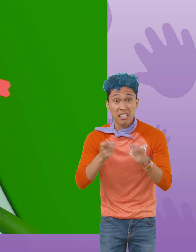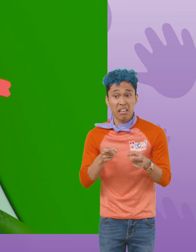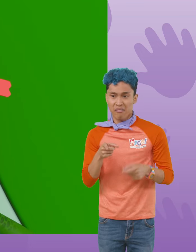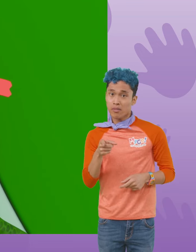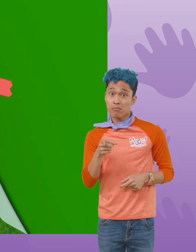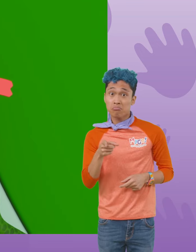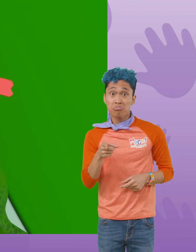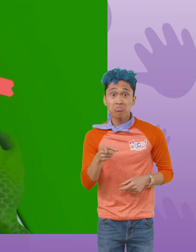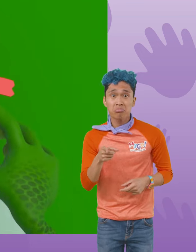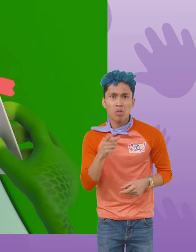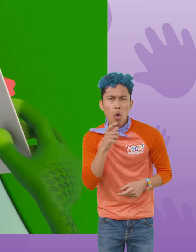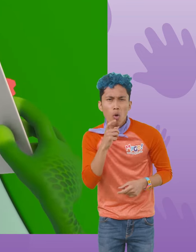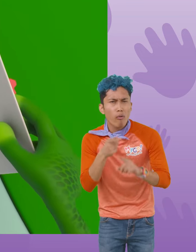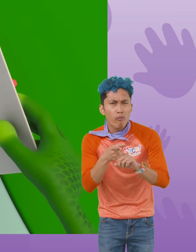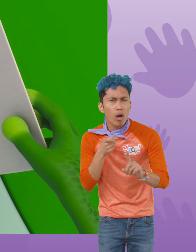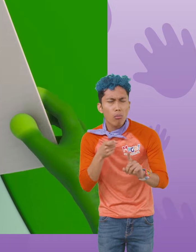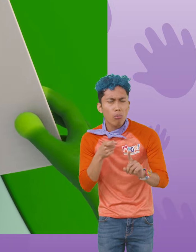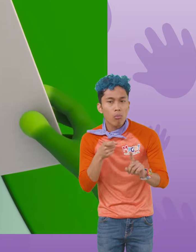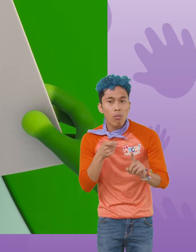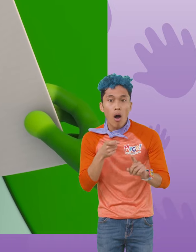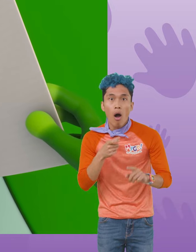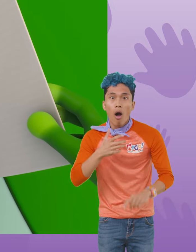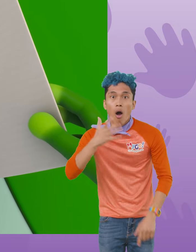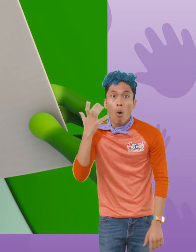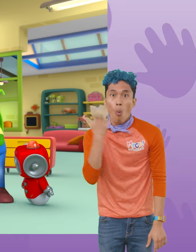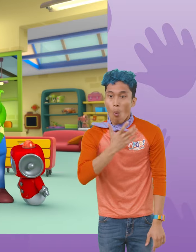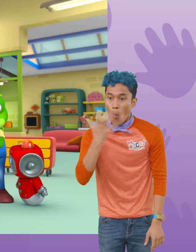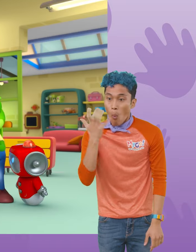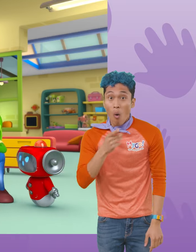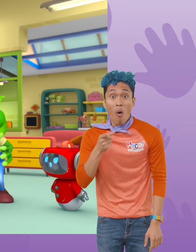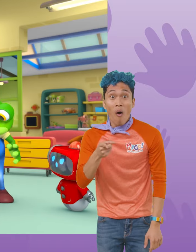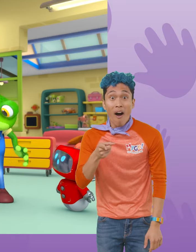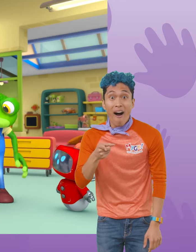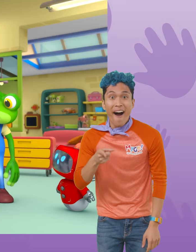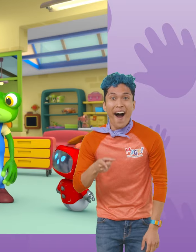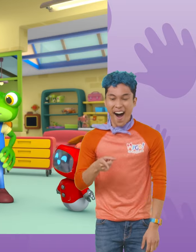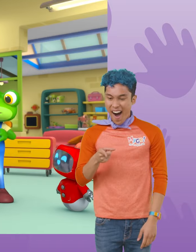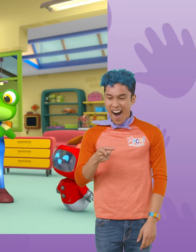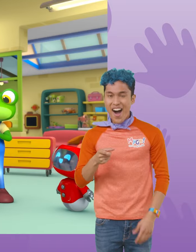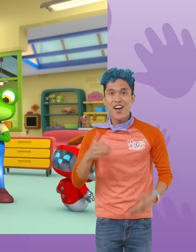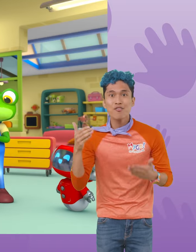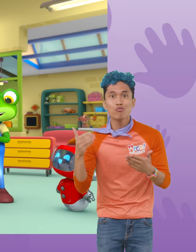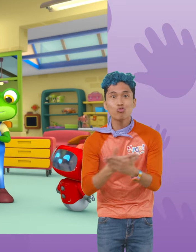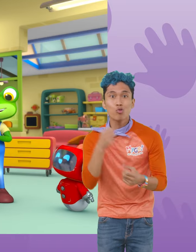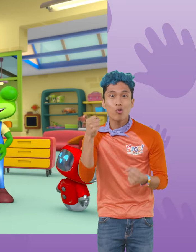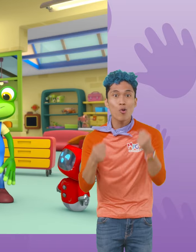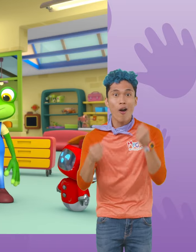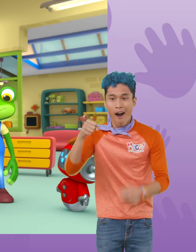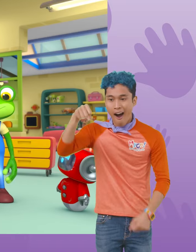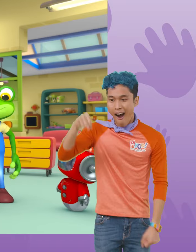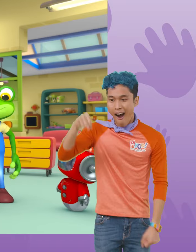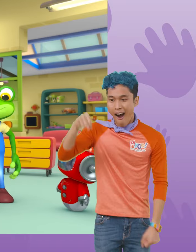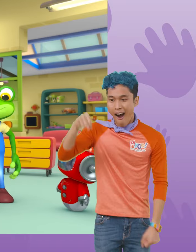present? I wonder who it's from. Wow! A new car jack.